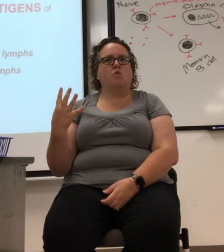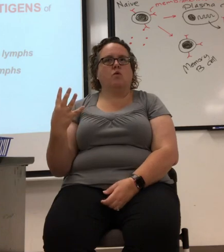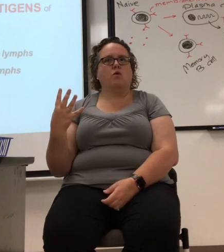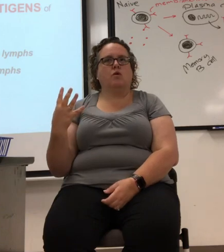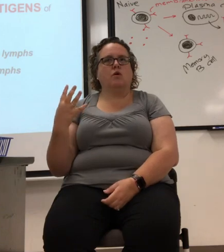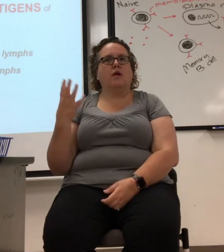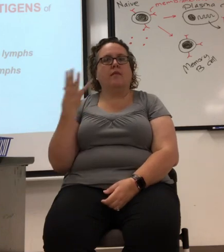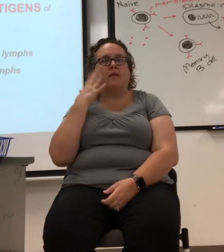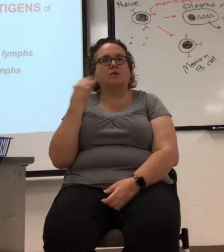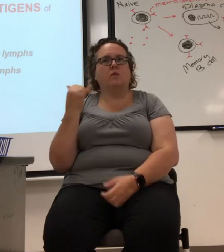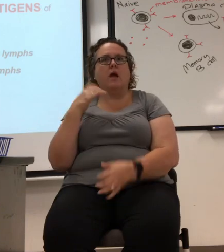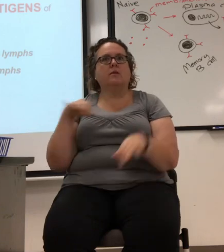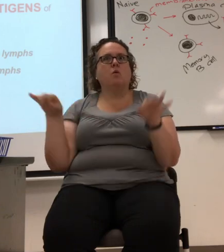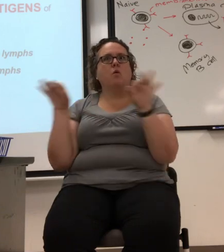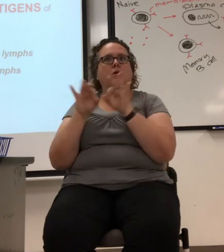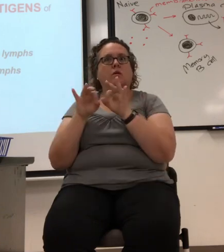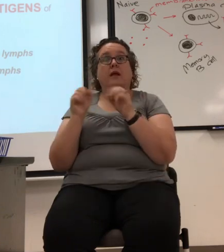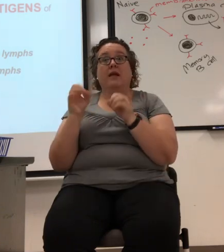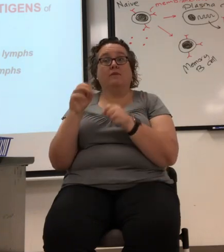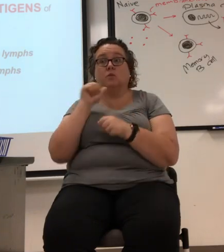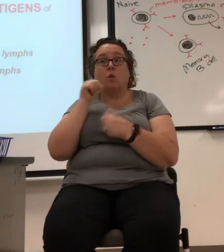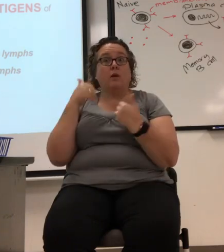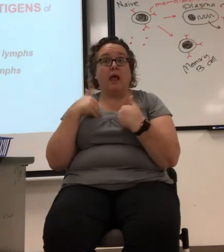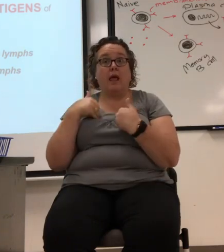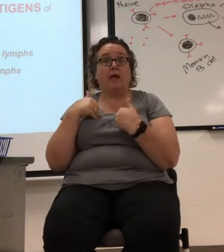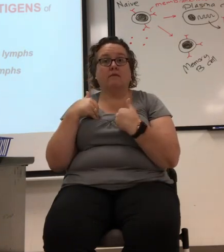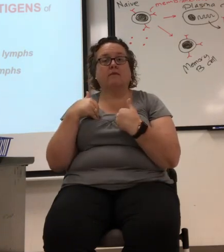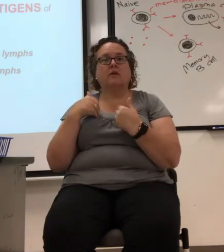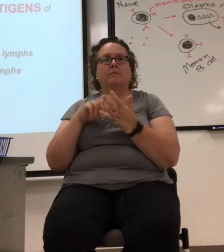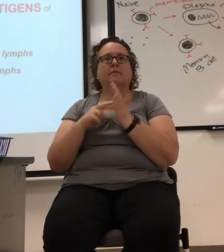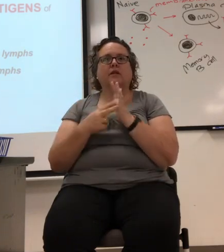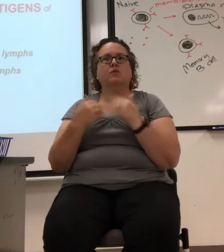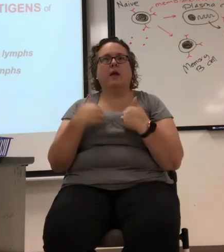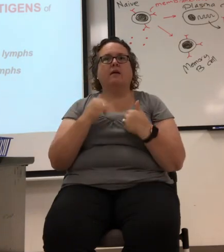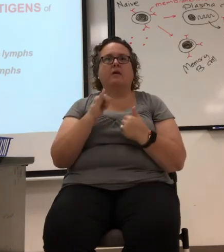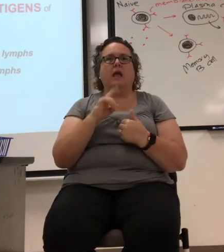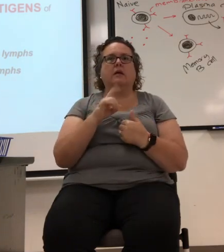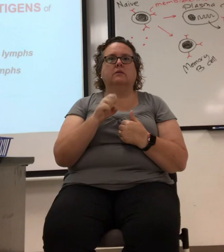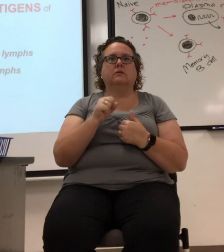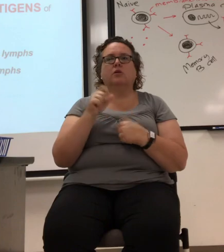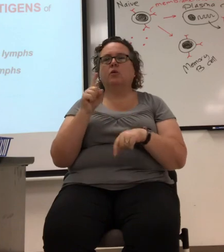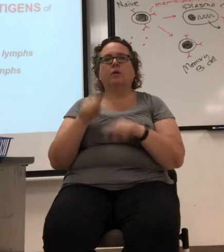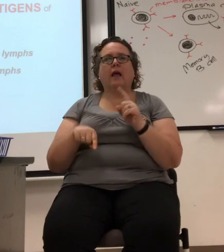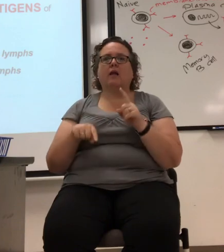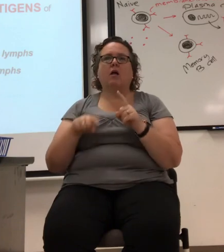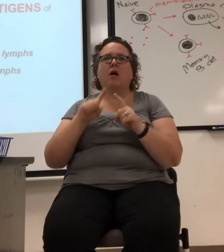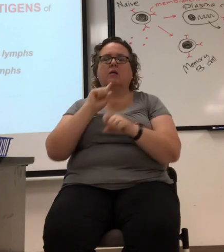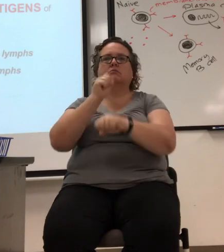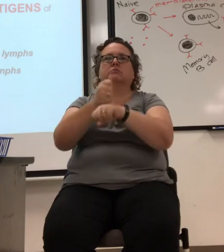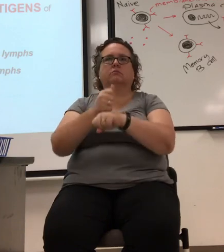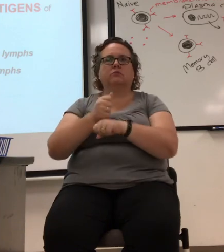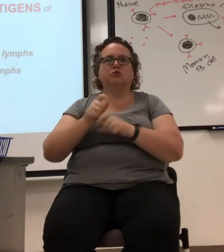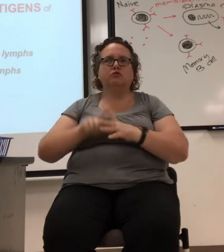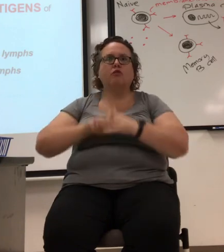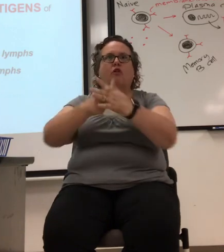of this cell type. If you don't have them, you basically have AIDS. You cannot mount an immune